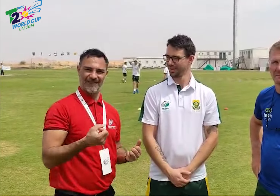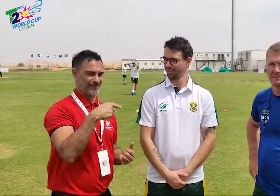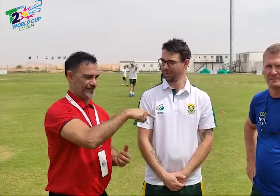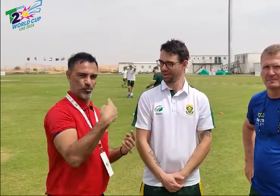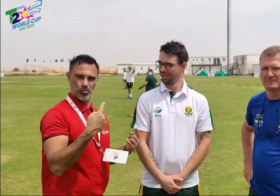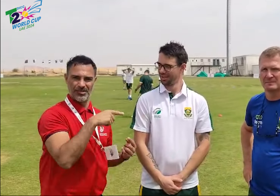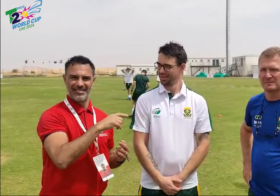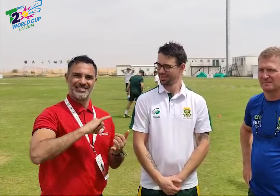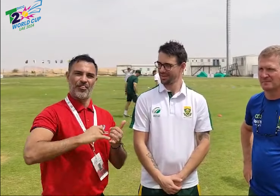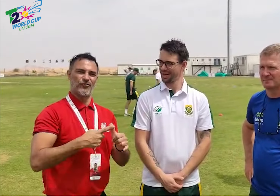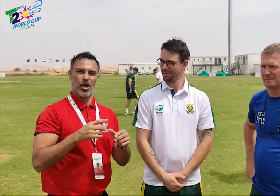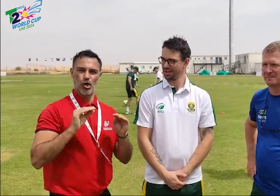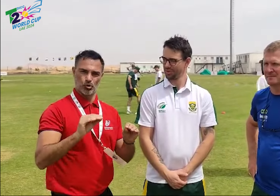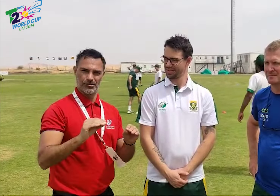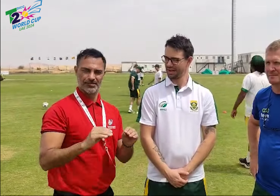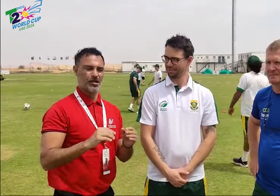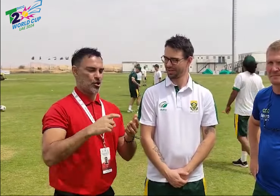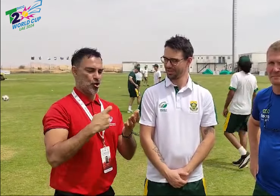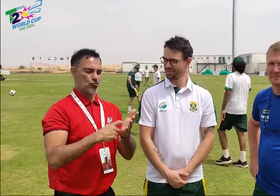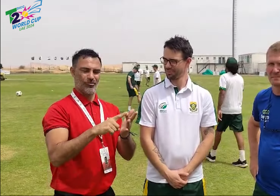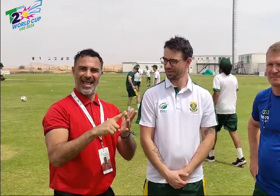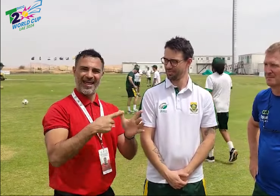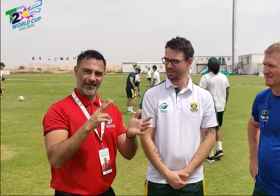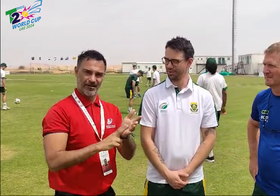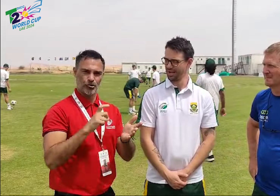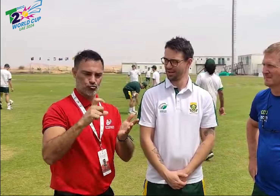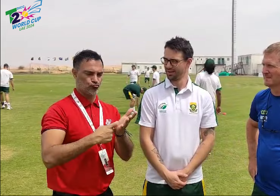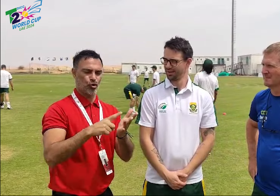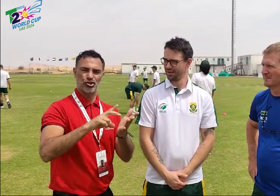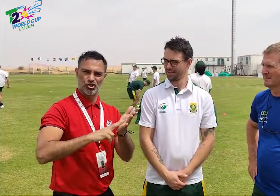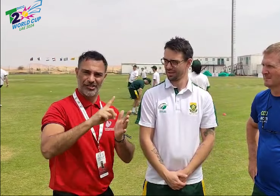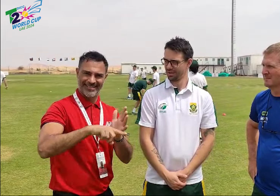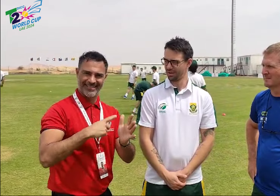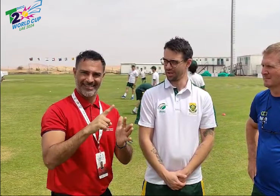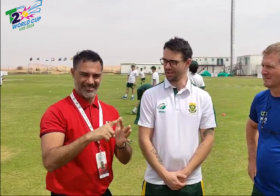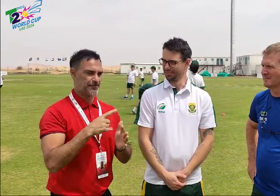Hello everyone, welcome. Today I'm here with the South African coach, Mr. Riaan.